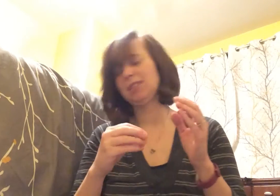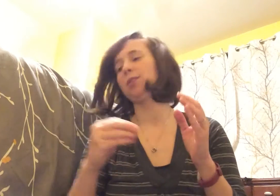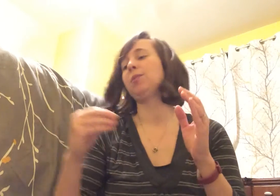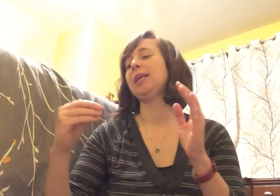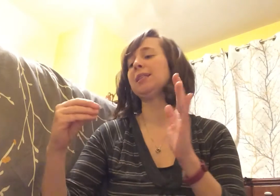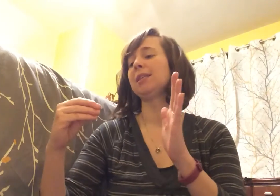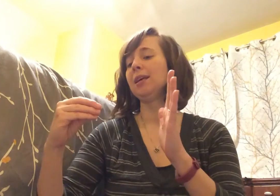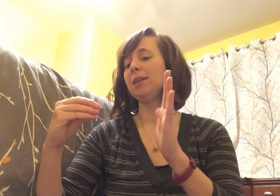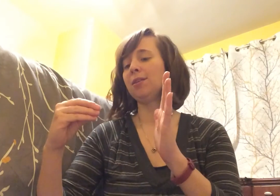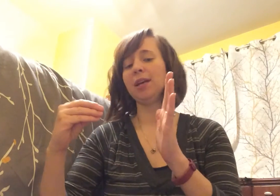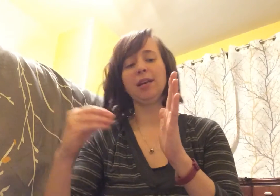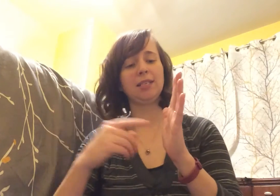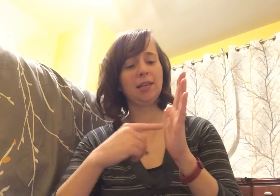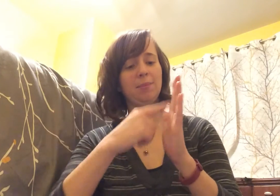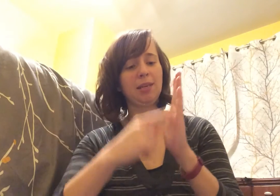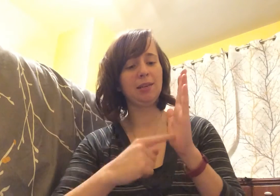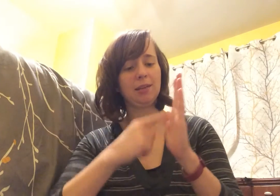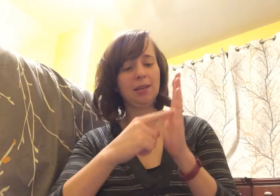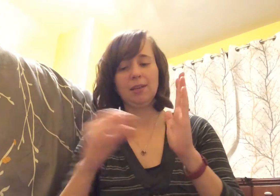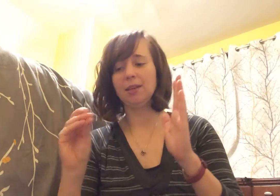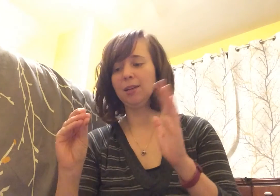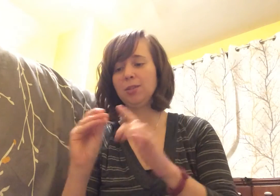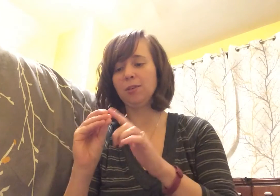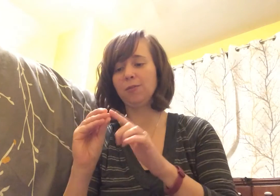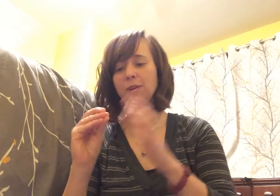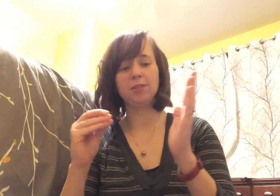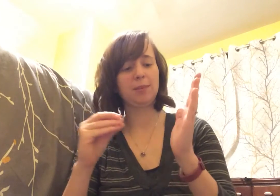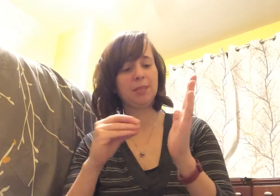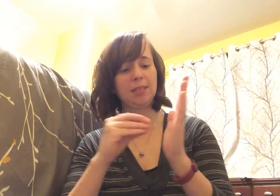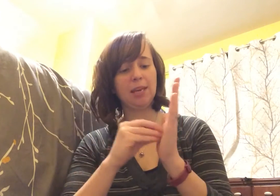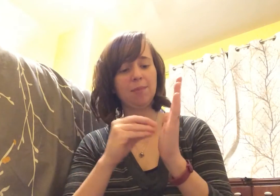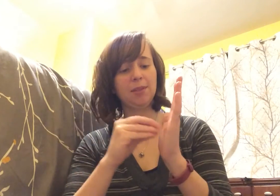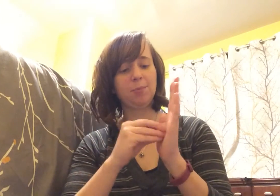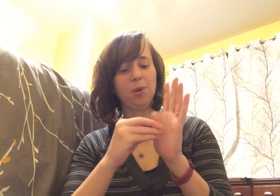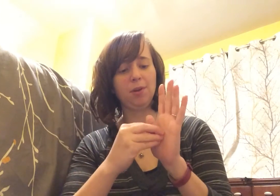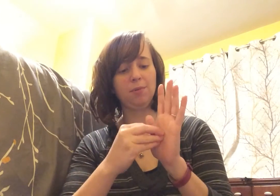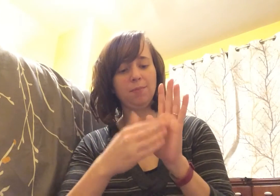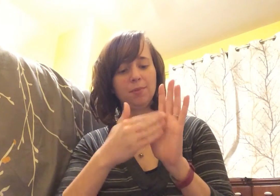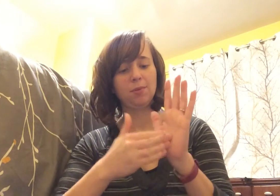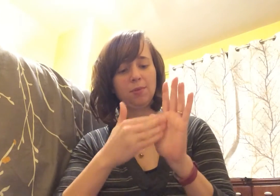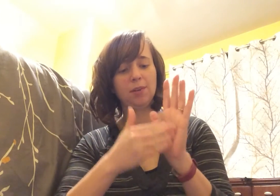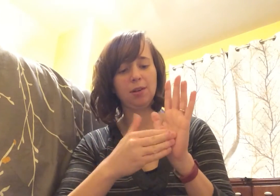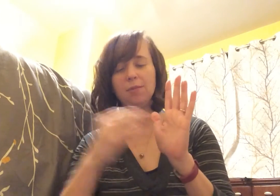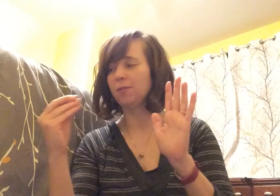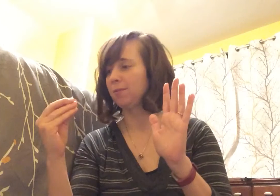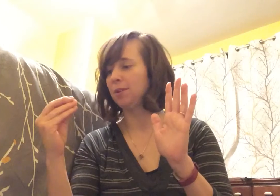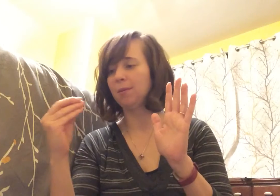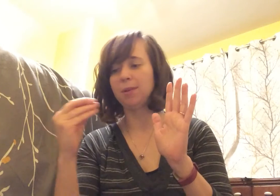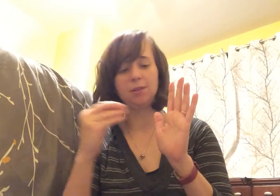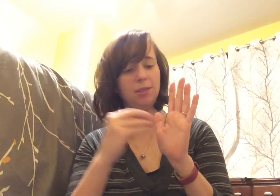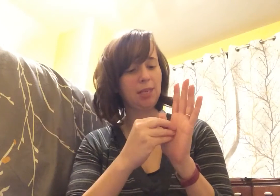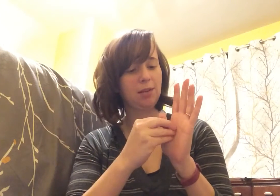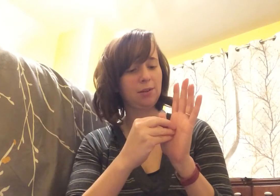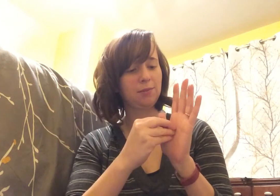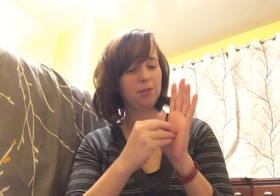so it's you're kind of tapping, kind of using your fingertips to tap at the palm over here from dominant to here to